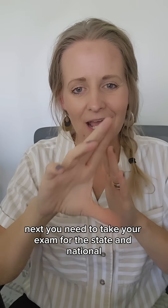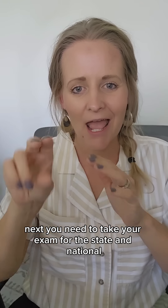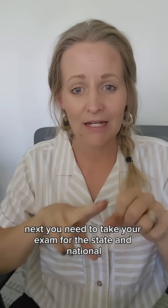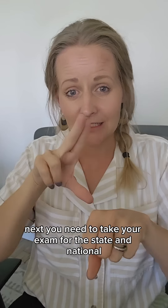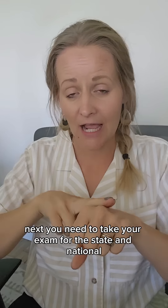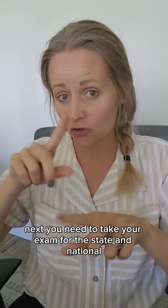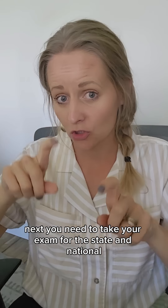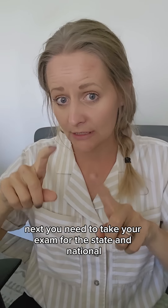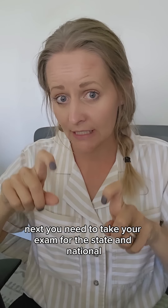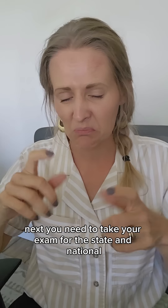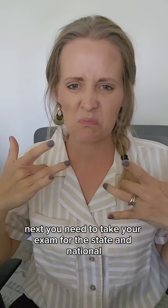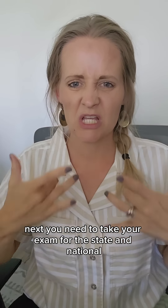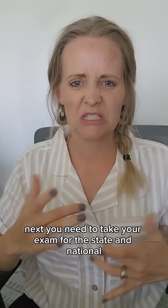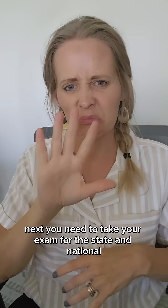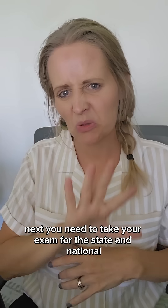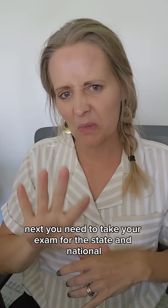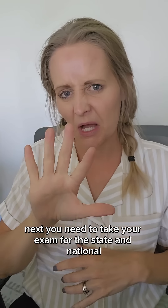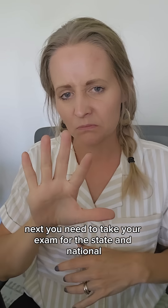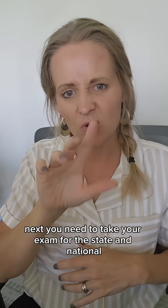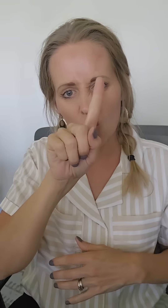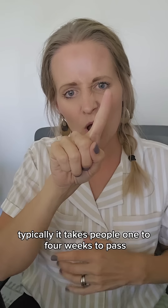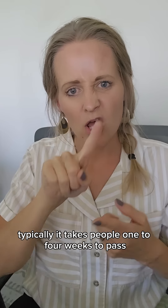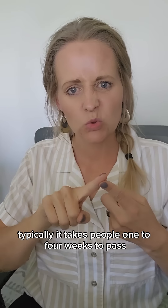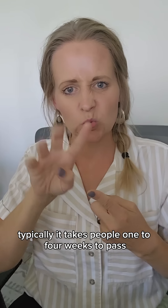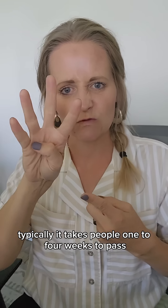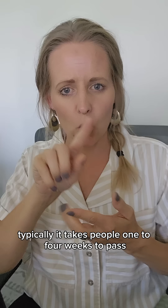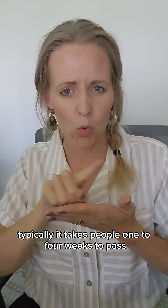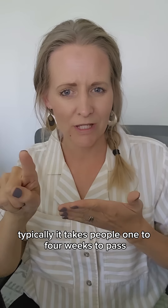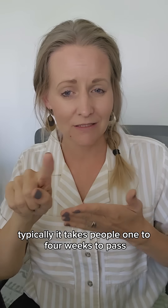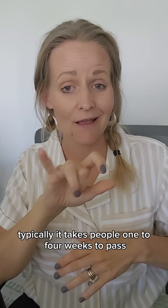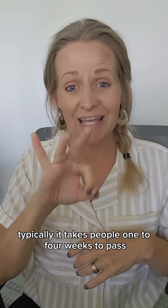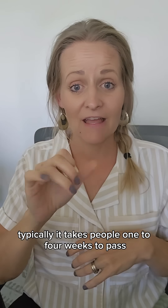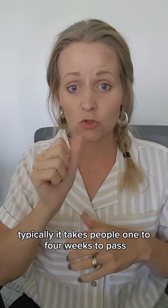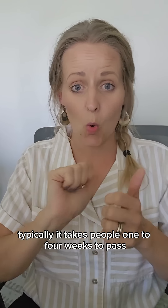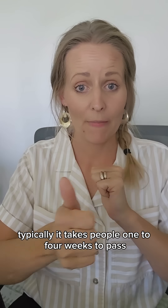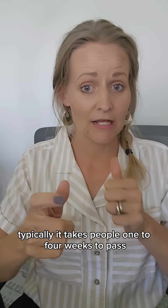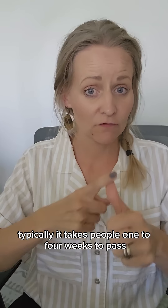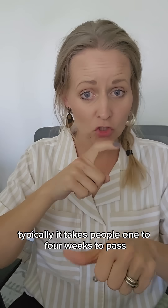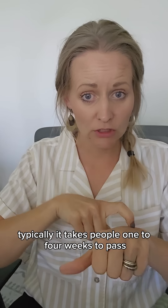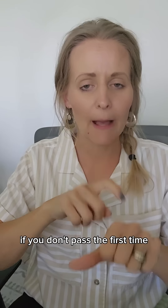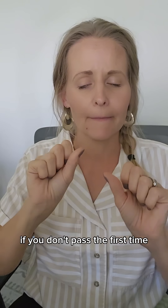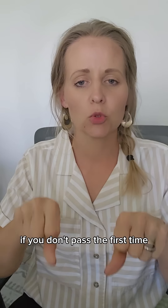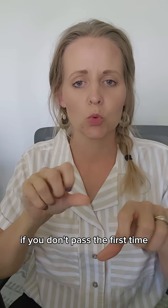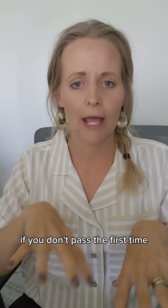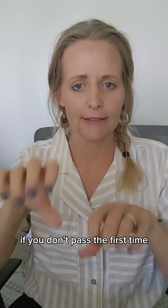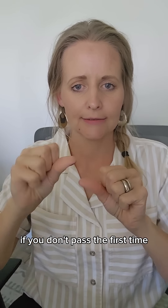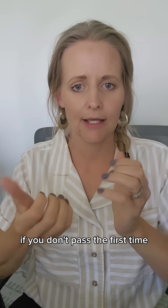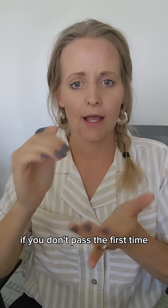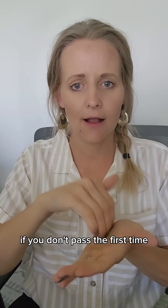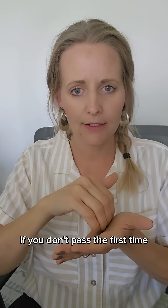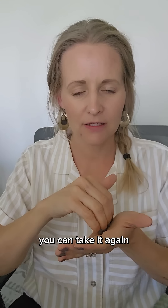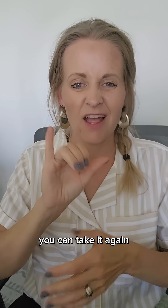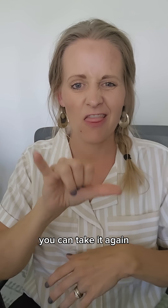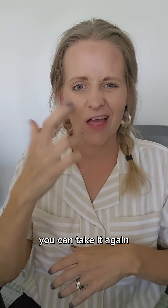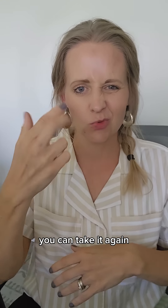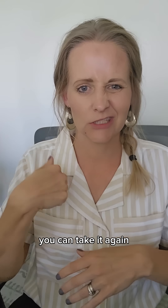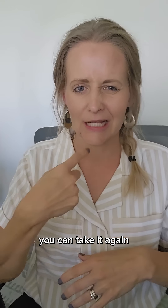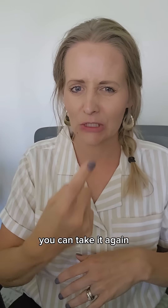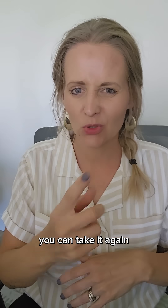to take your exam for the state and national. Typically, it takes people 1 to 4 weeks to pass. If you don't pass the first time, you can take it again.